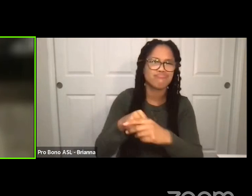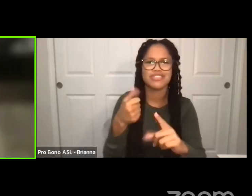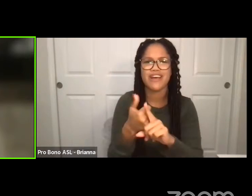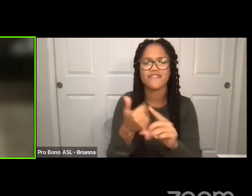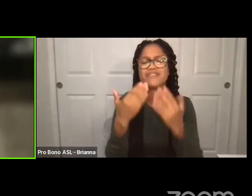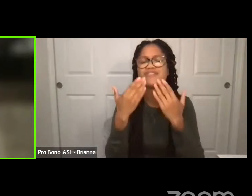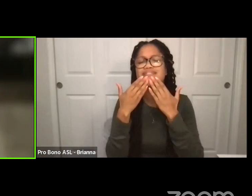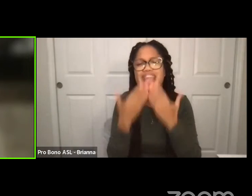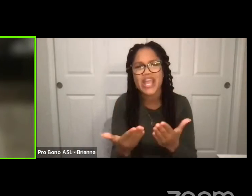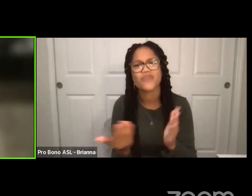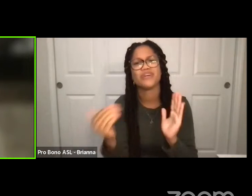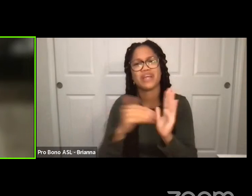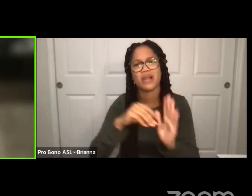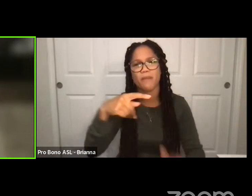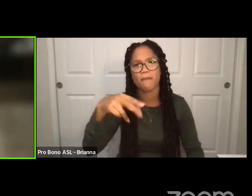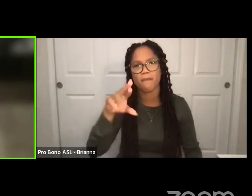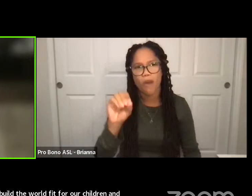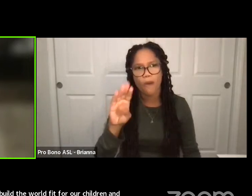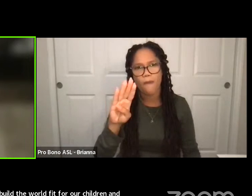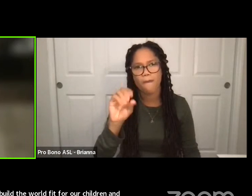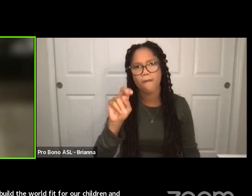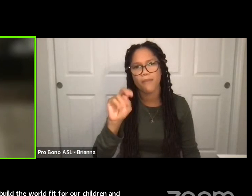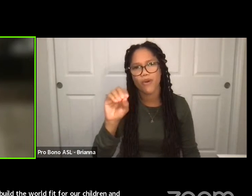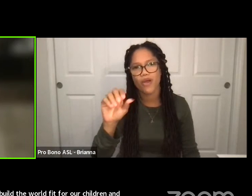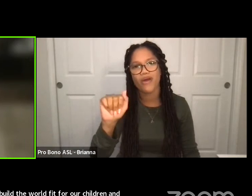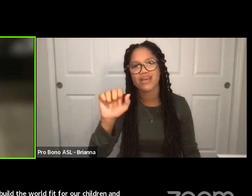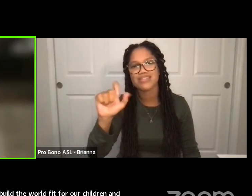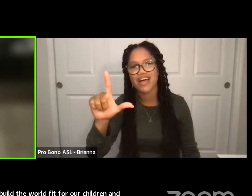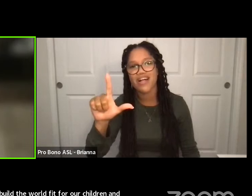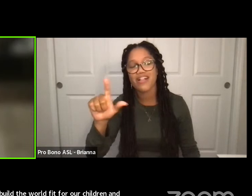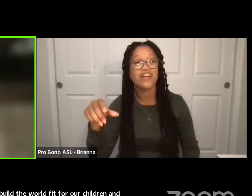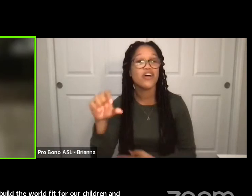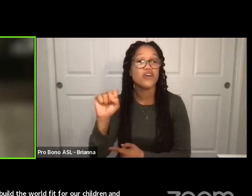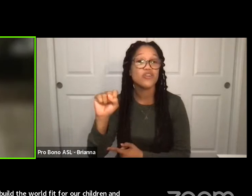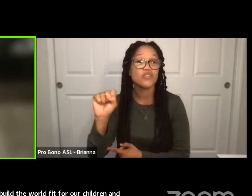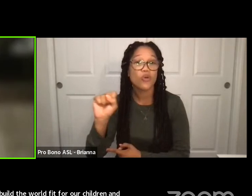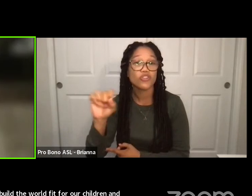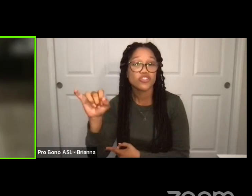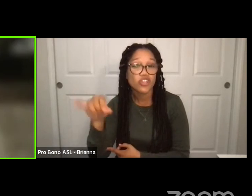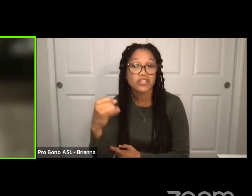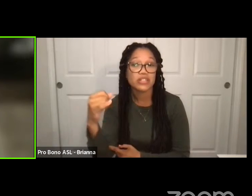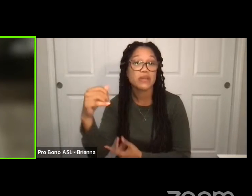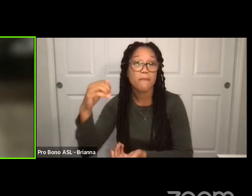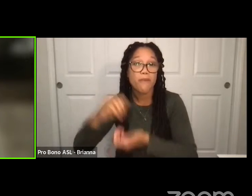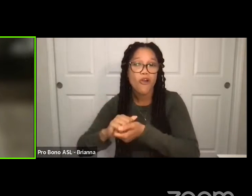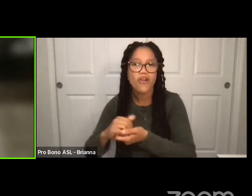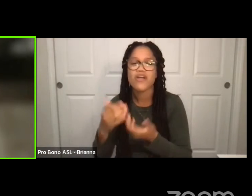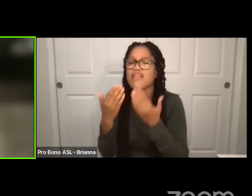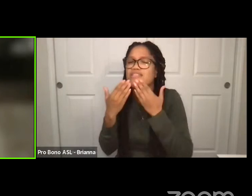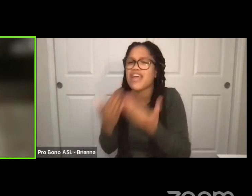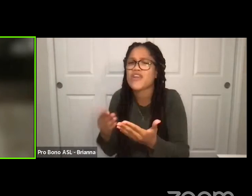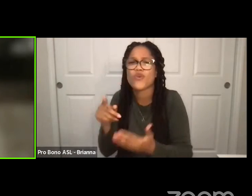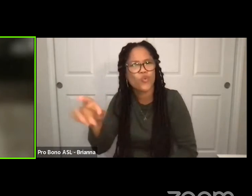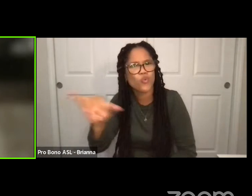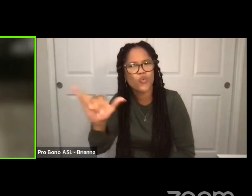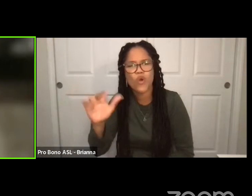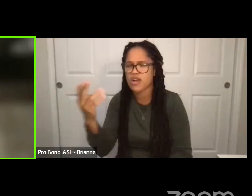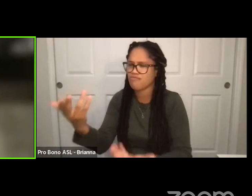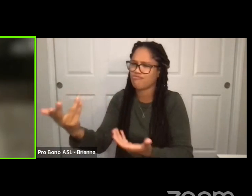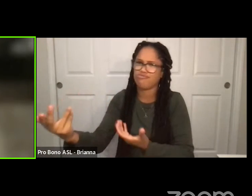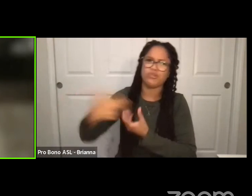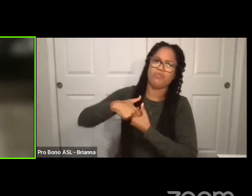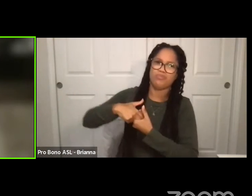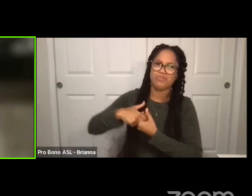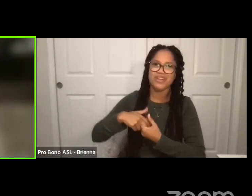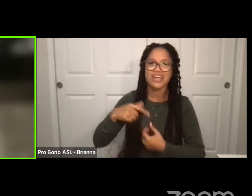Bono ASL, and thank you to all of you. Thank you, social justice partners, for also just jumping in. I was just